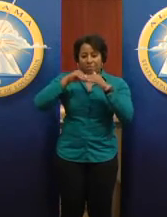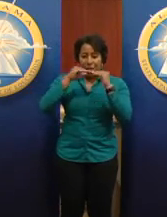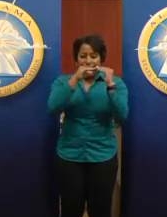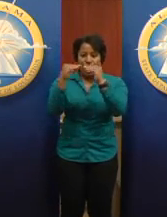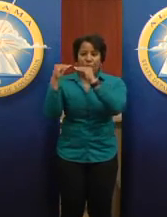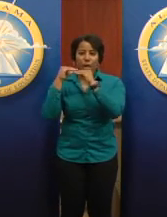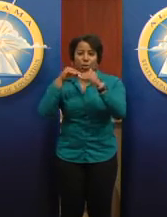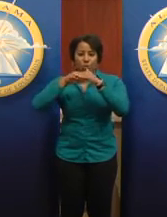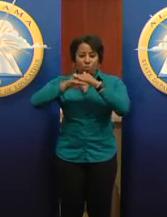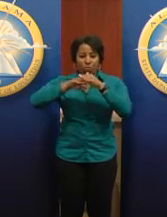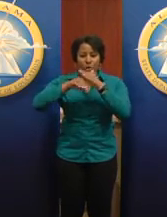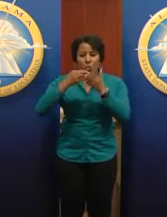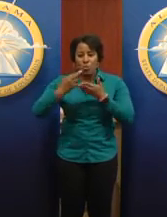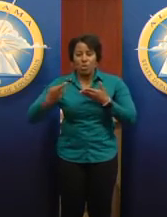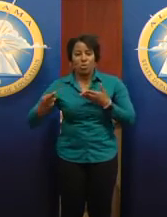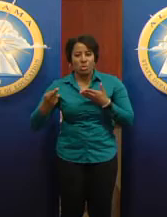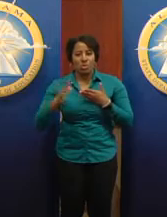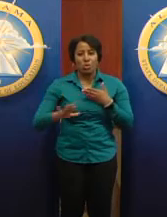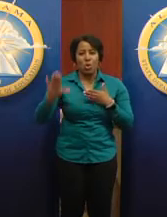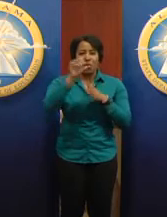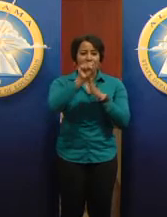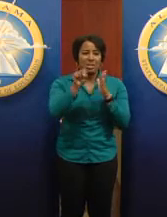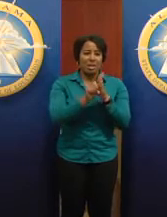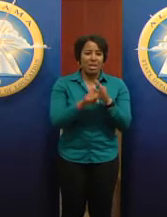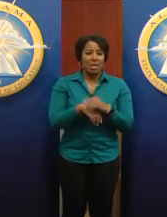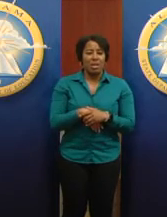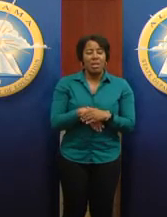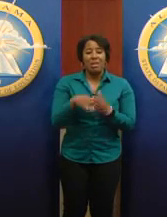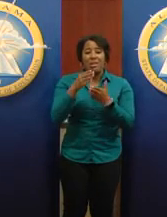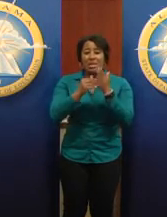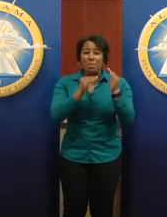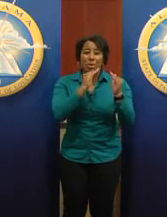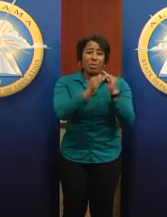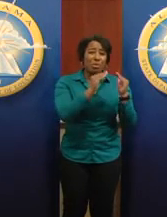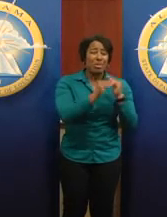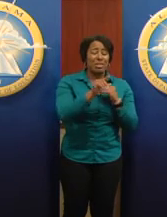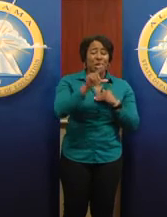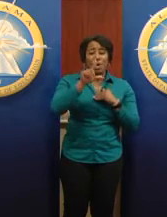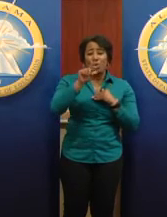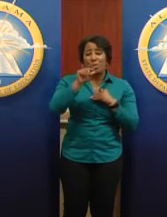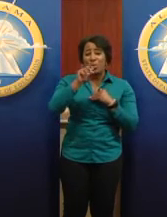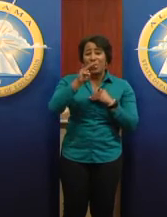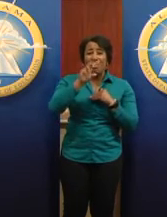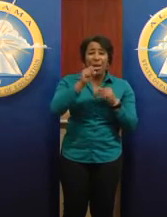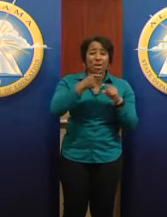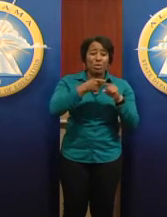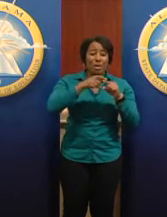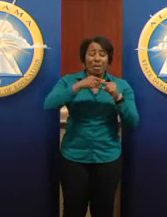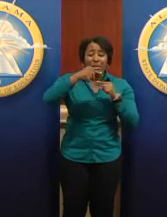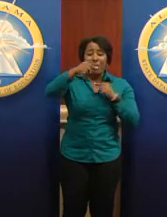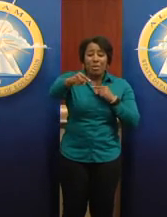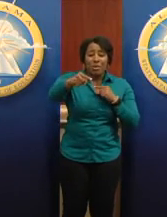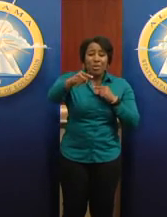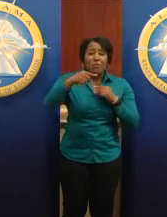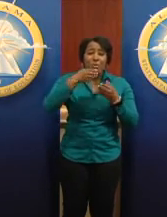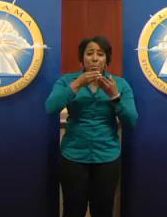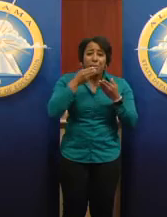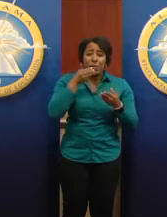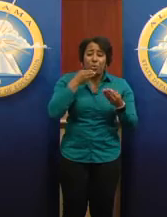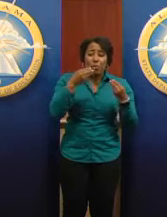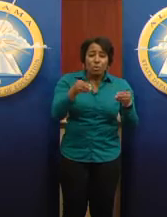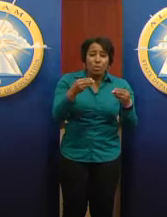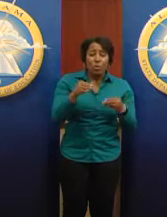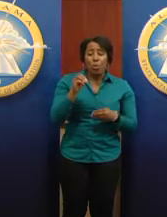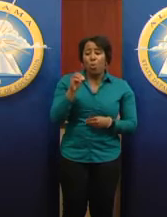there's some communities that are 20 miles from a grocery store, there may be 40 miles from a hospital, and the schools that they get have